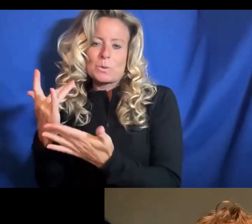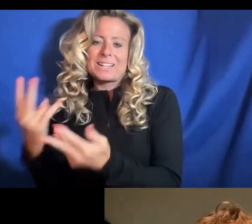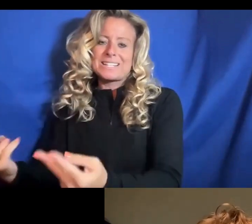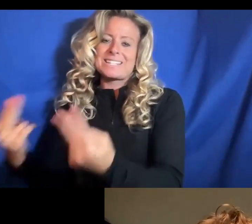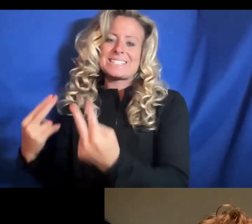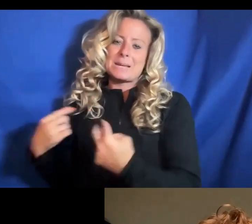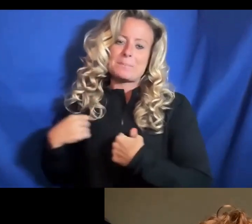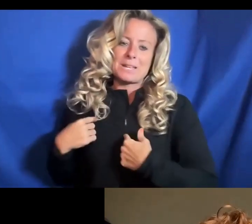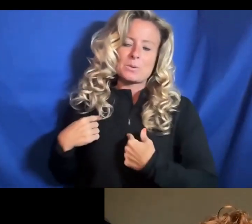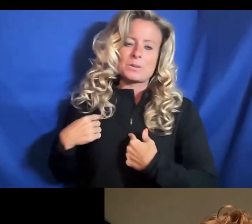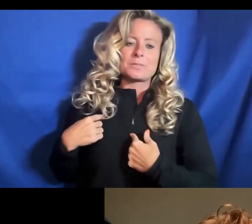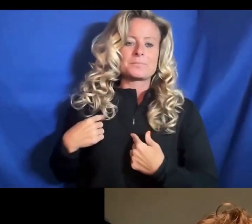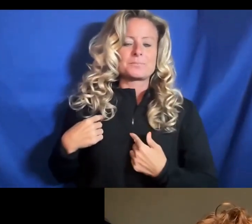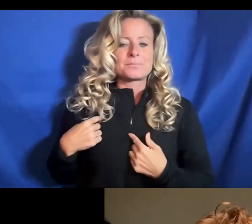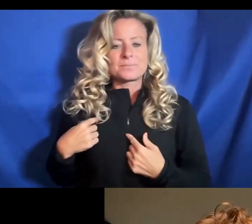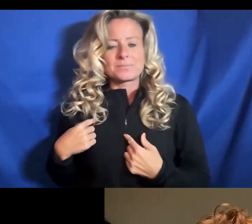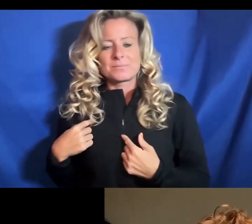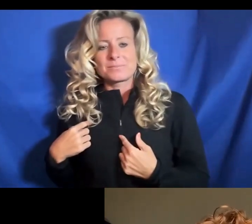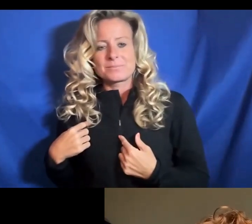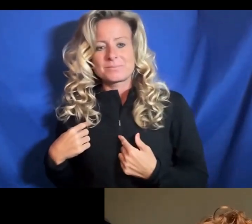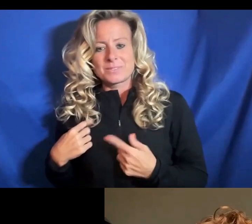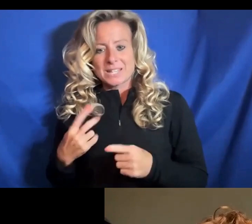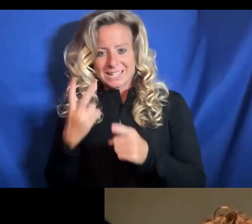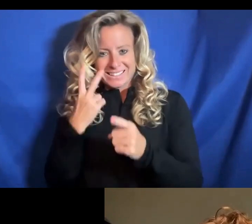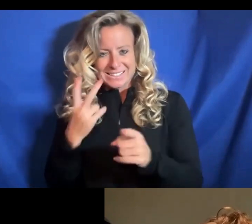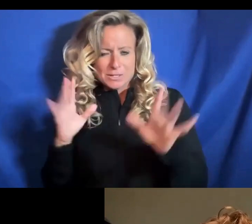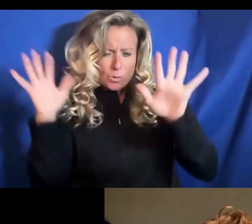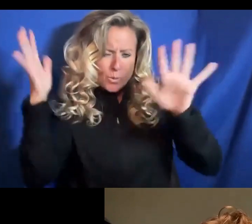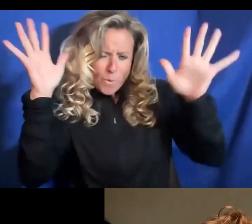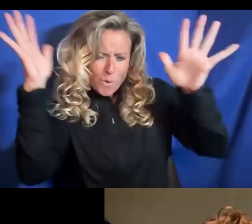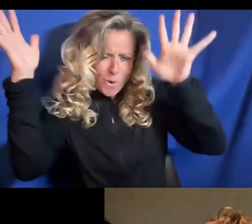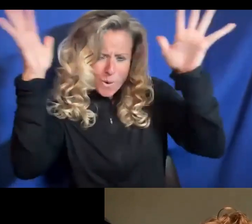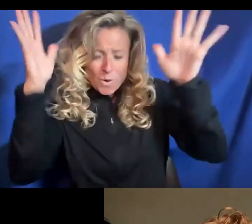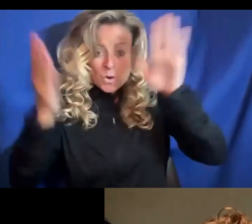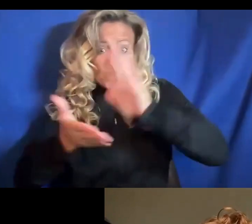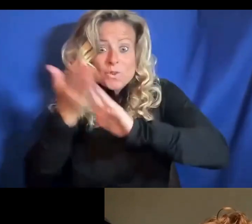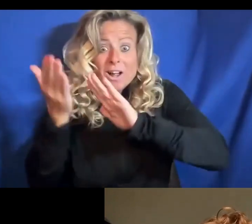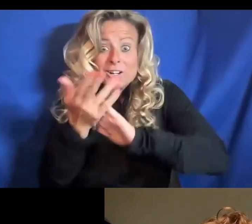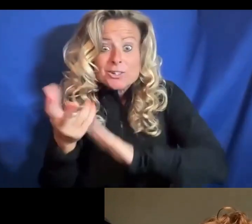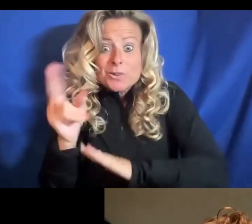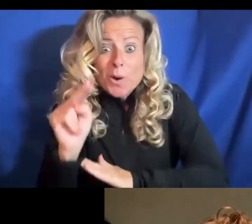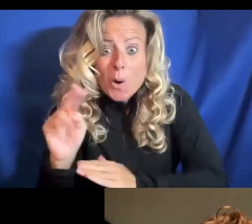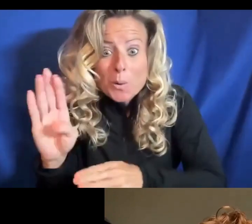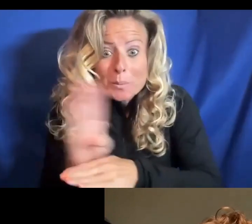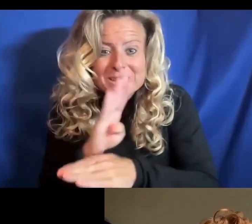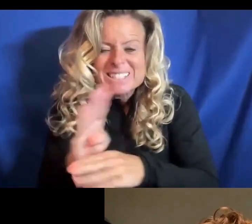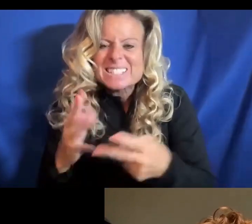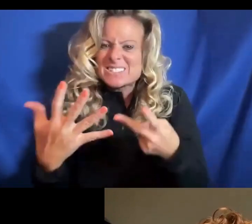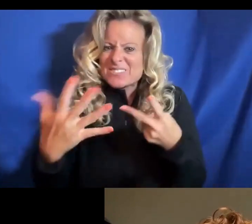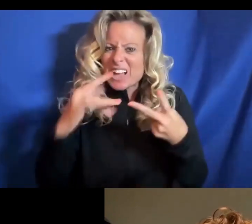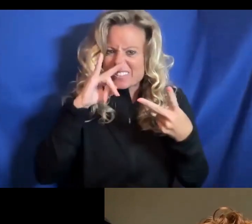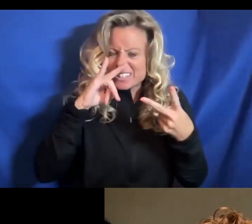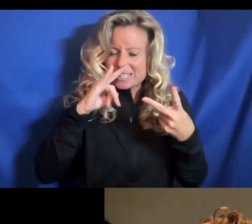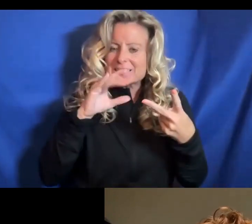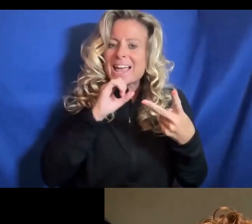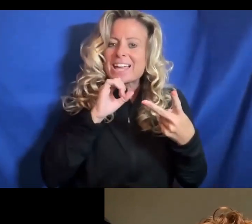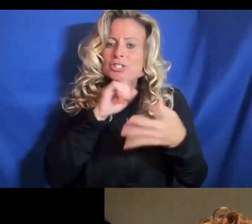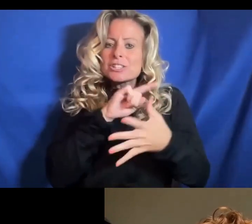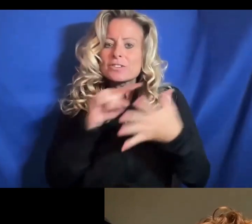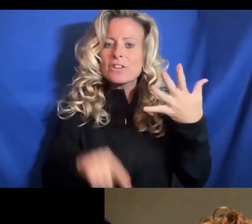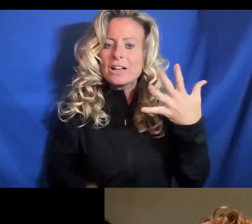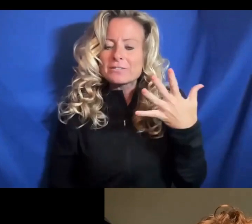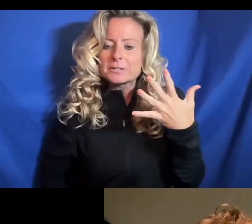So let's see some hands up for what Lauren's doing. I mean, running her own business, 5 kids. What are the ages of your